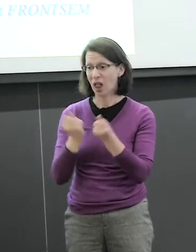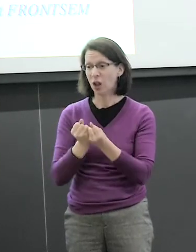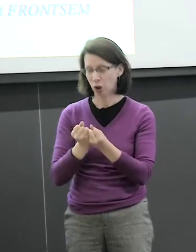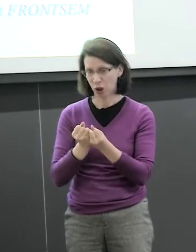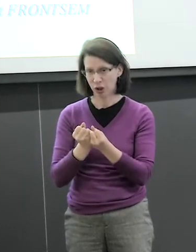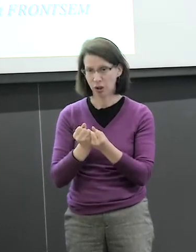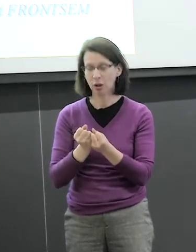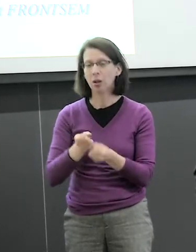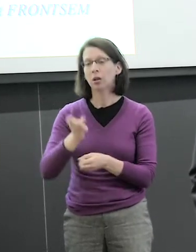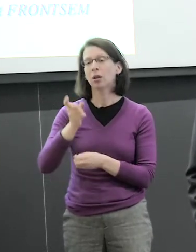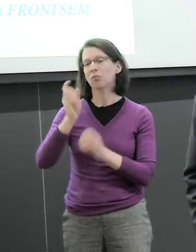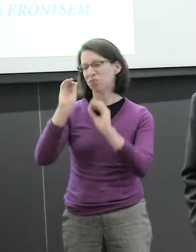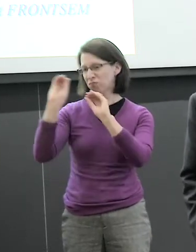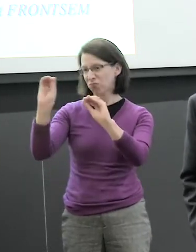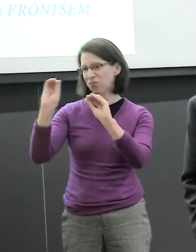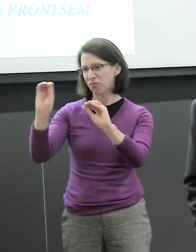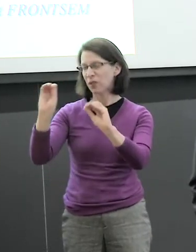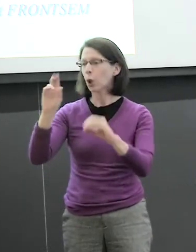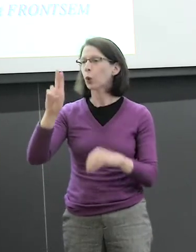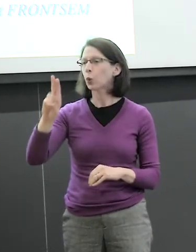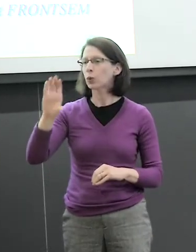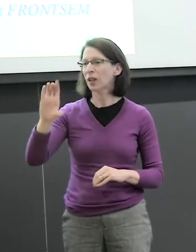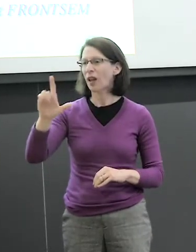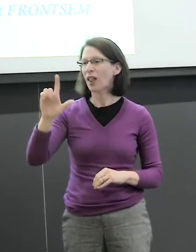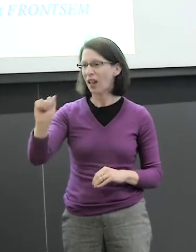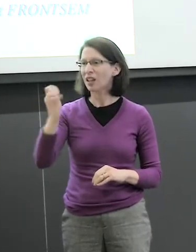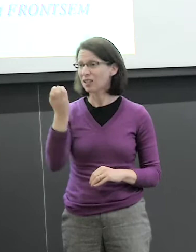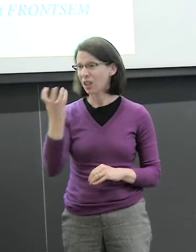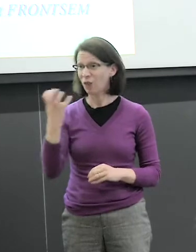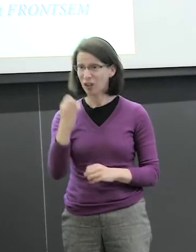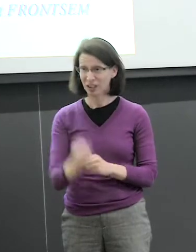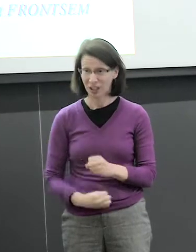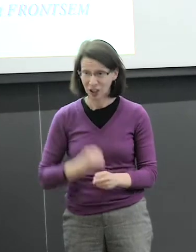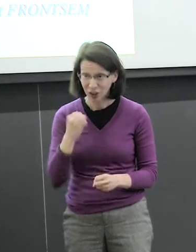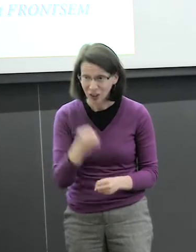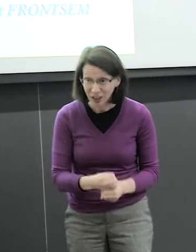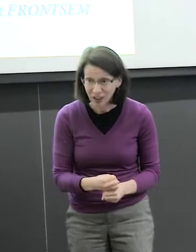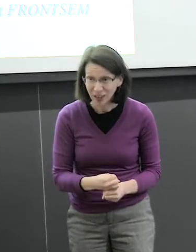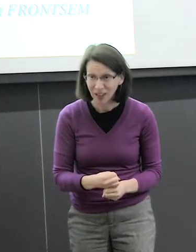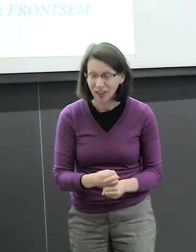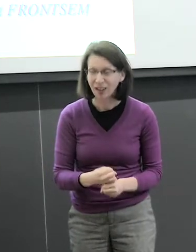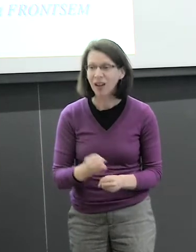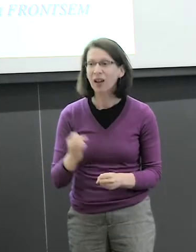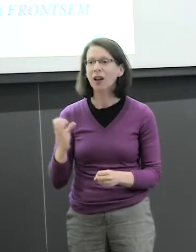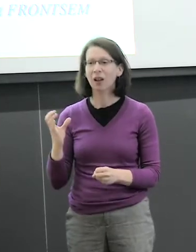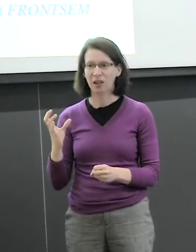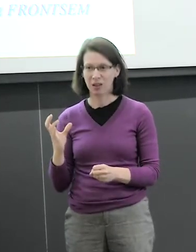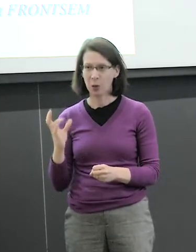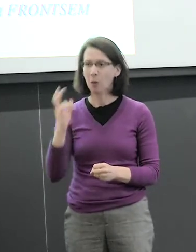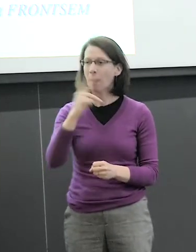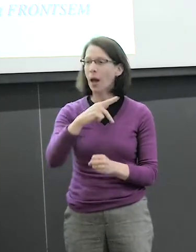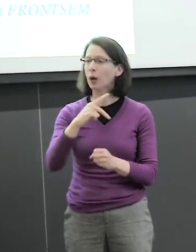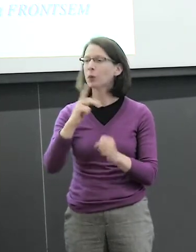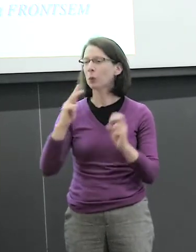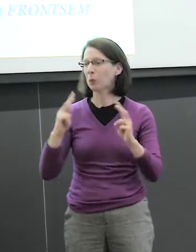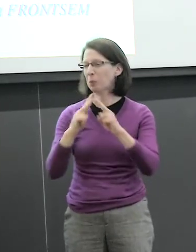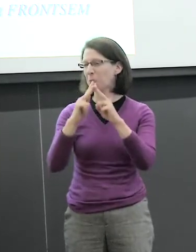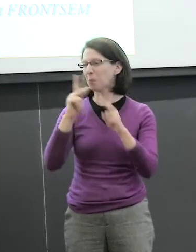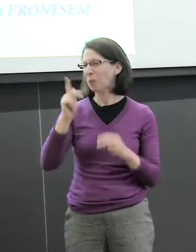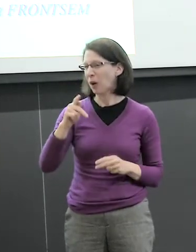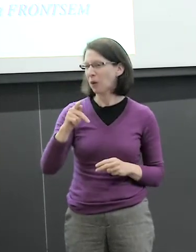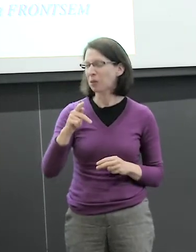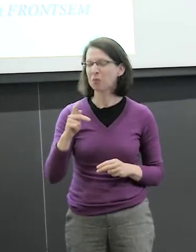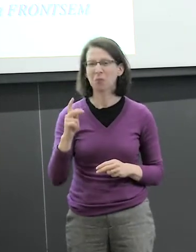He taught for several years at UCLA before going back to Paris